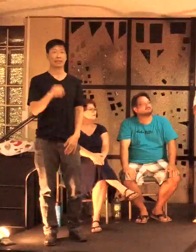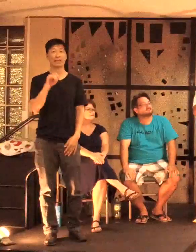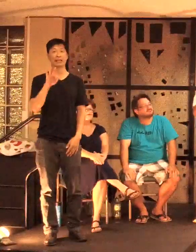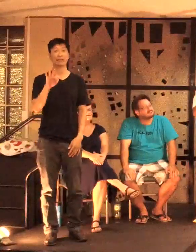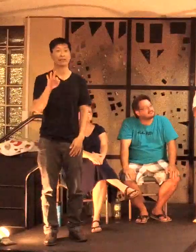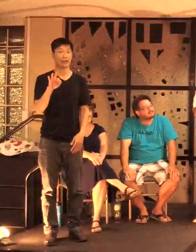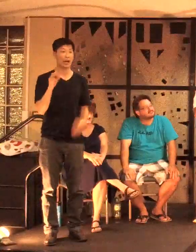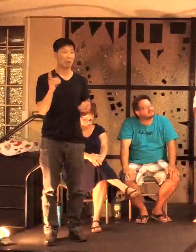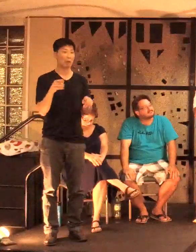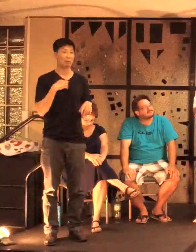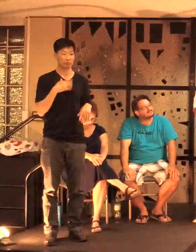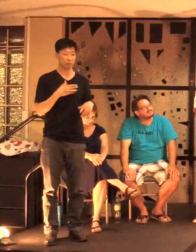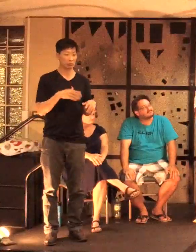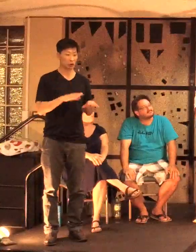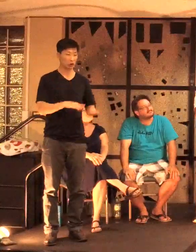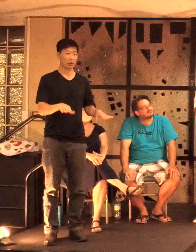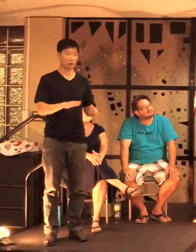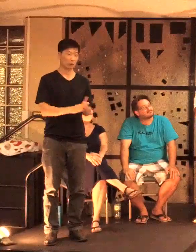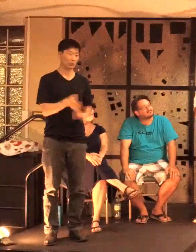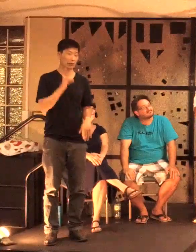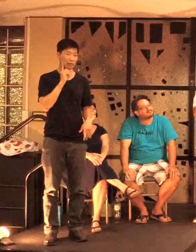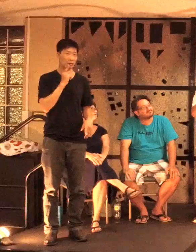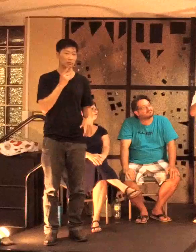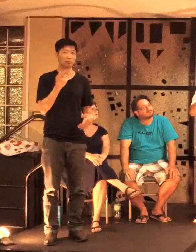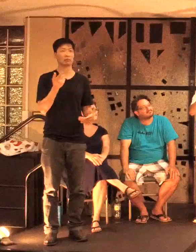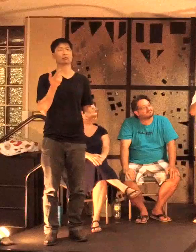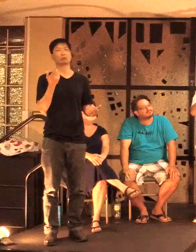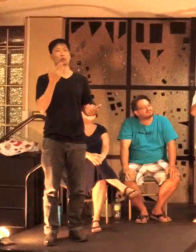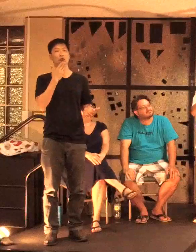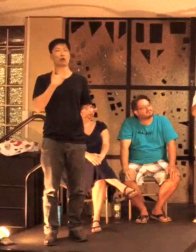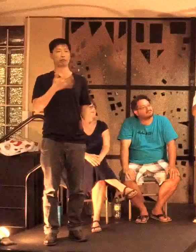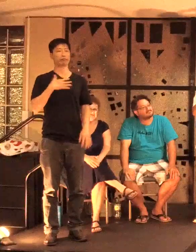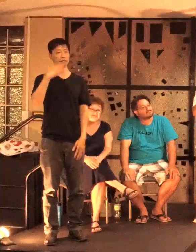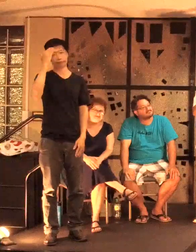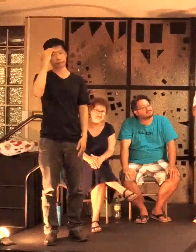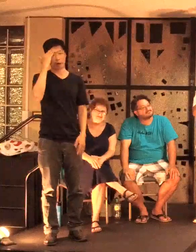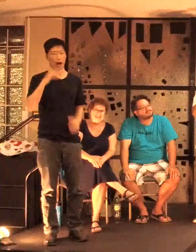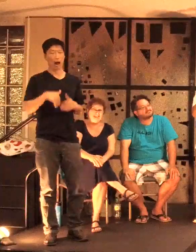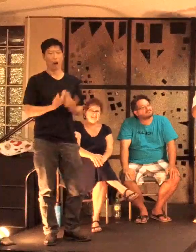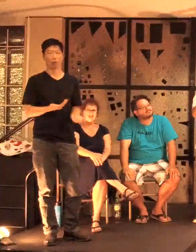If my children turn out deaf, it's a good thing I know how.